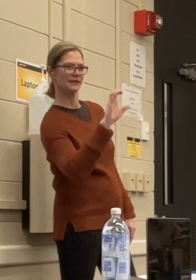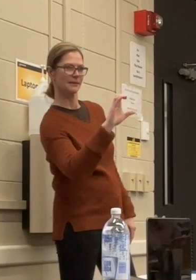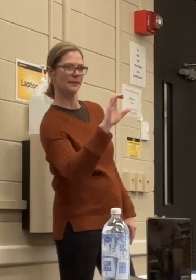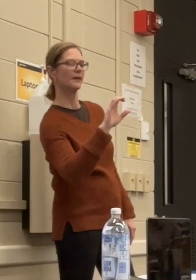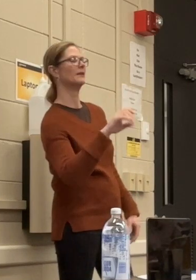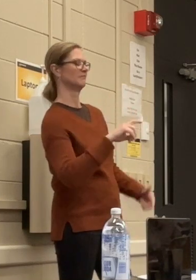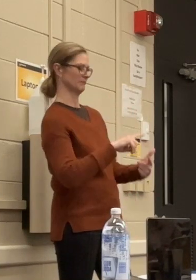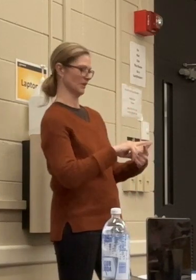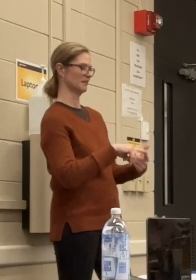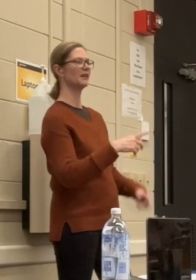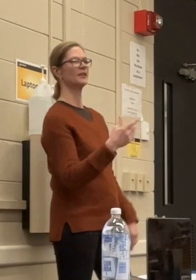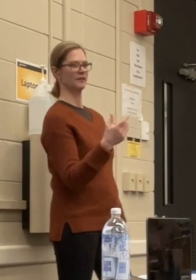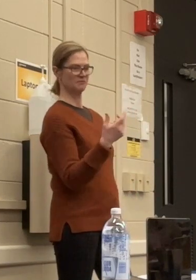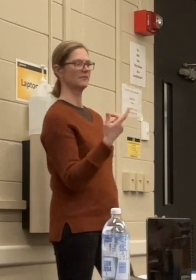Sarcasm. Or sarcastic.